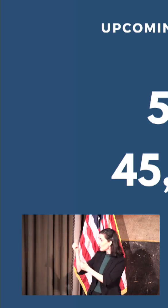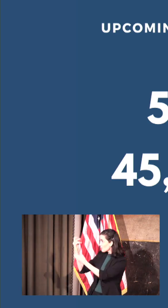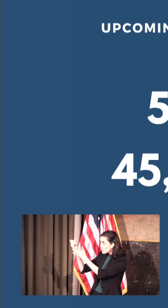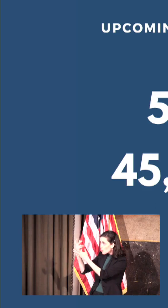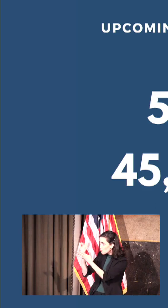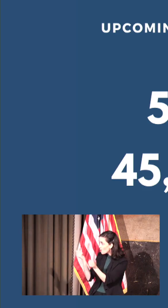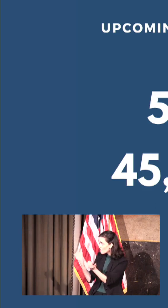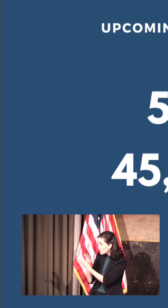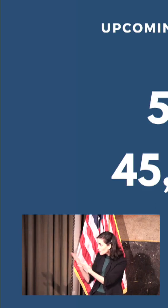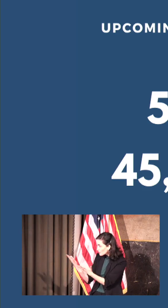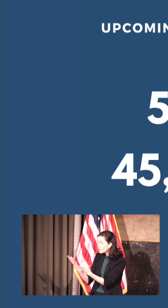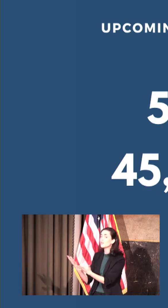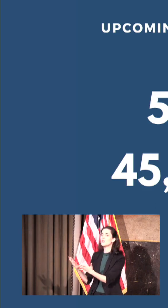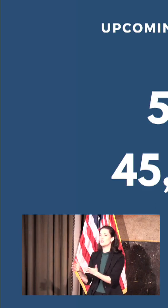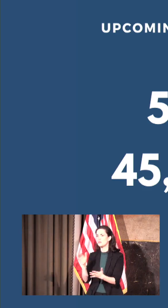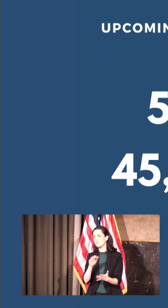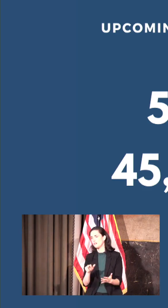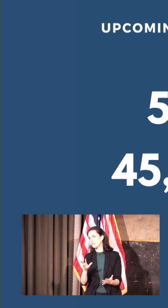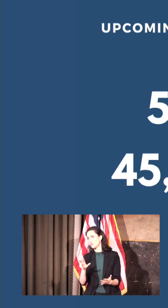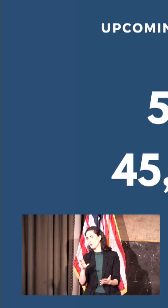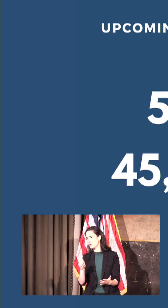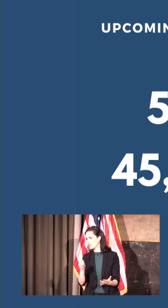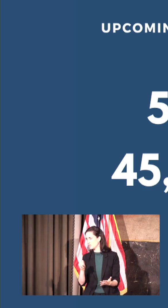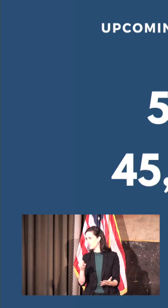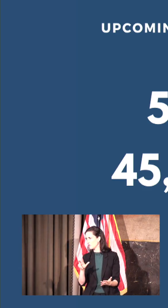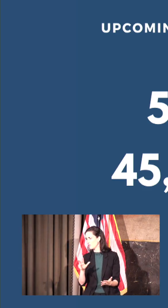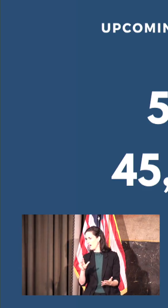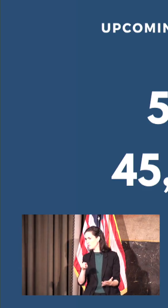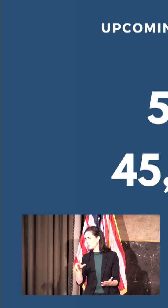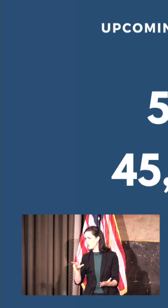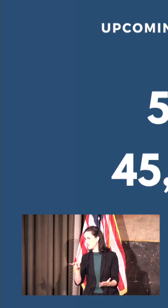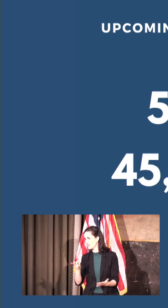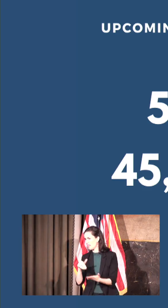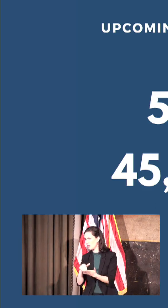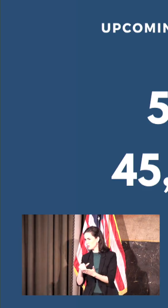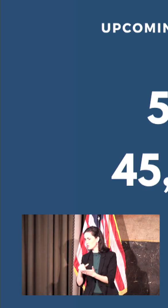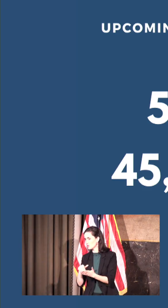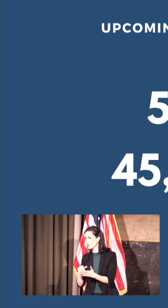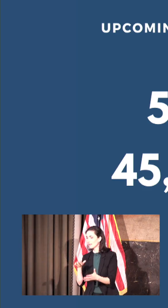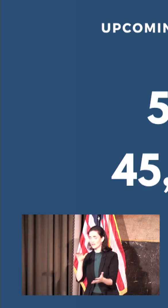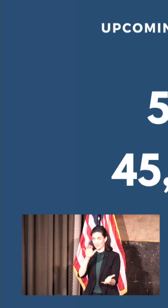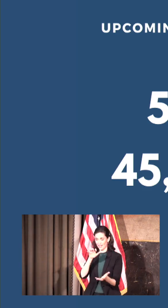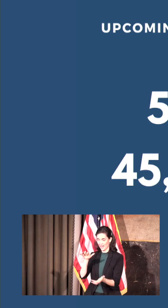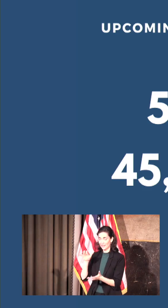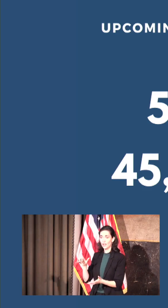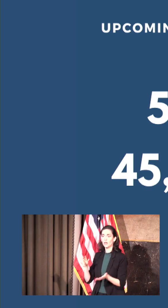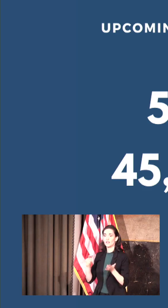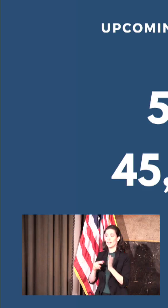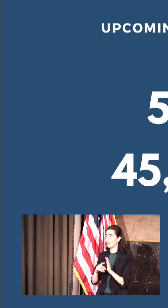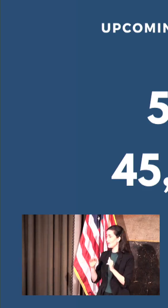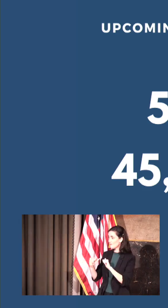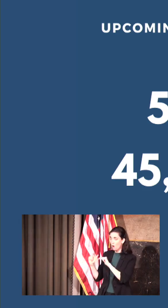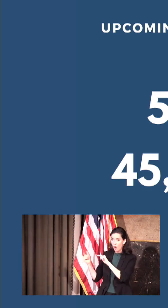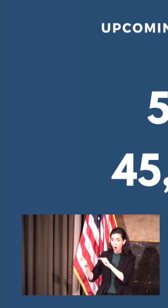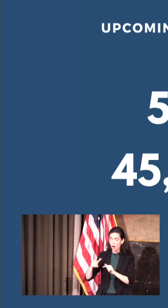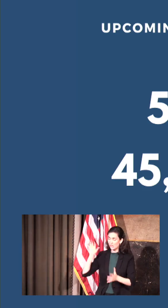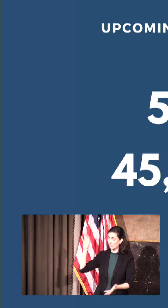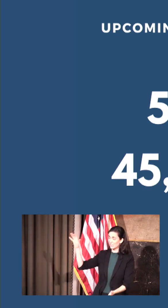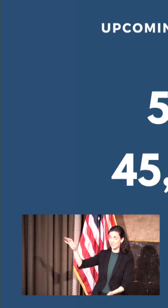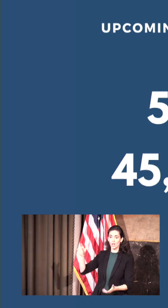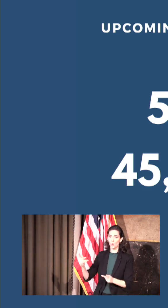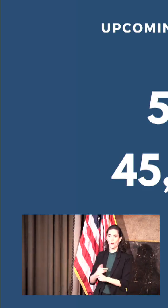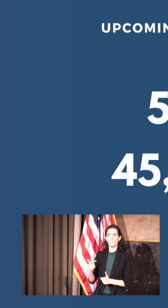and 38,000 doses of Johnson & Johnson. So if all of those line up, that'll be the biggest allocation that we've had to